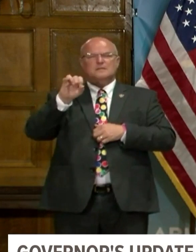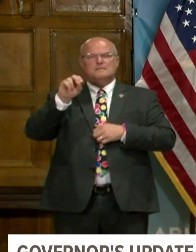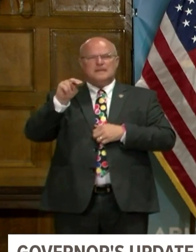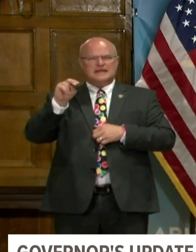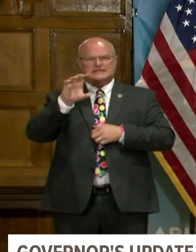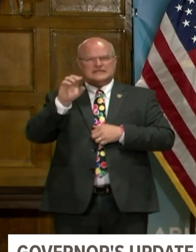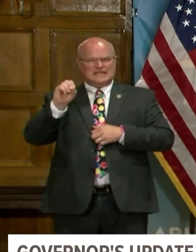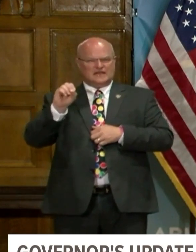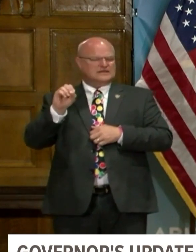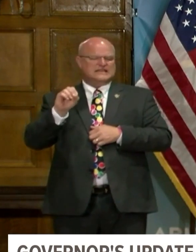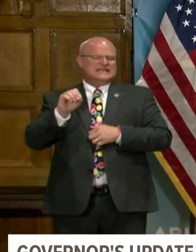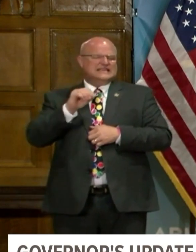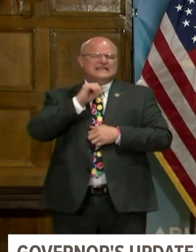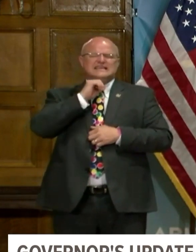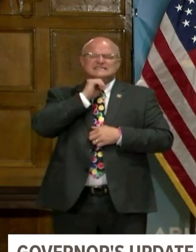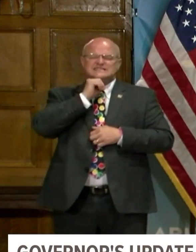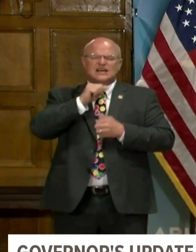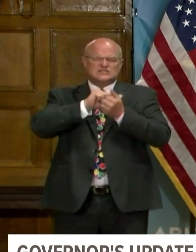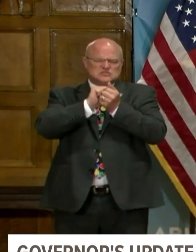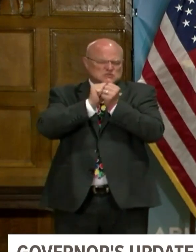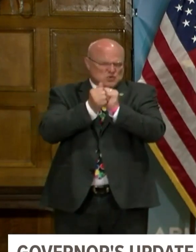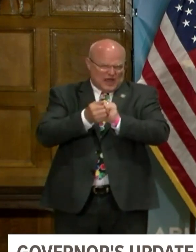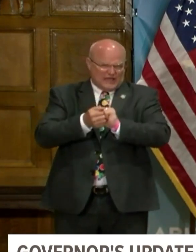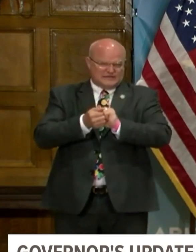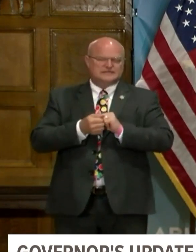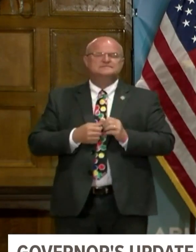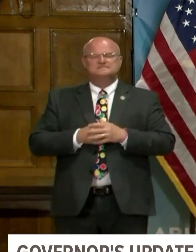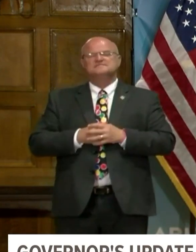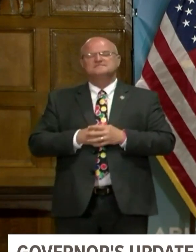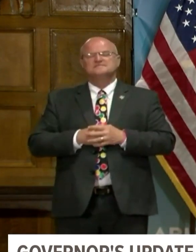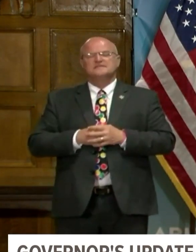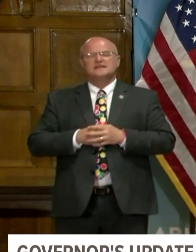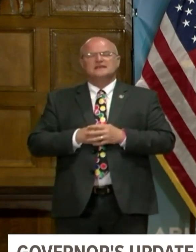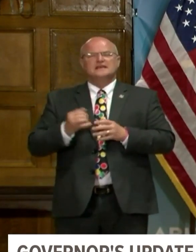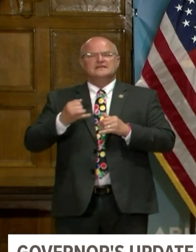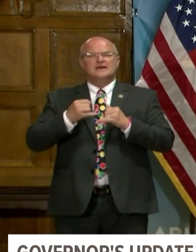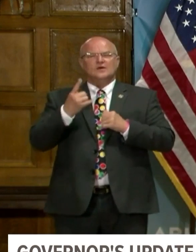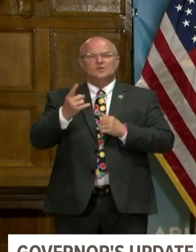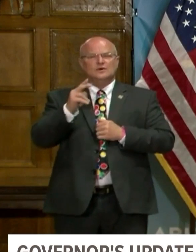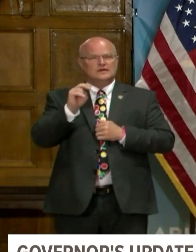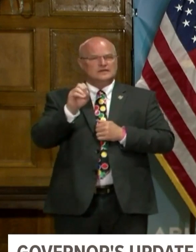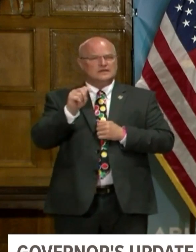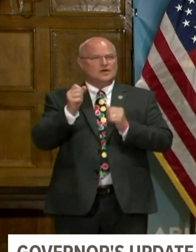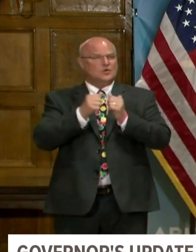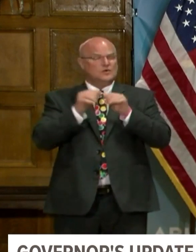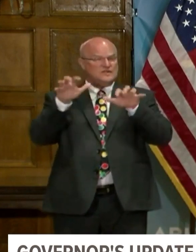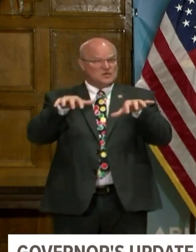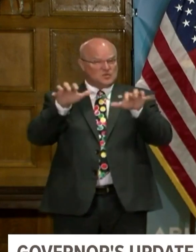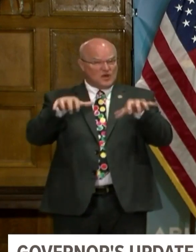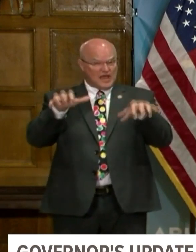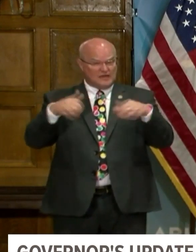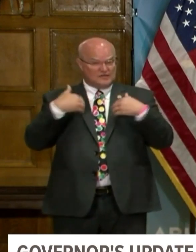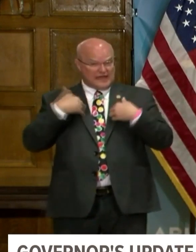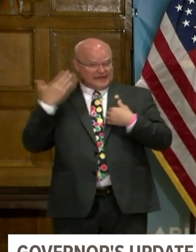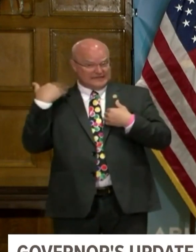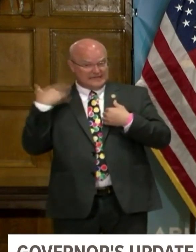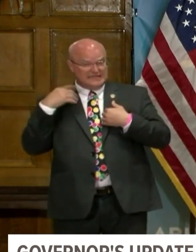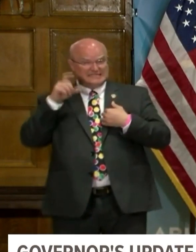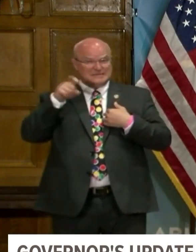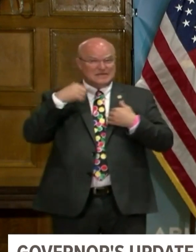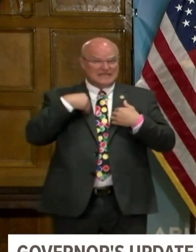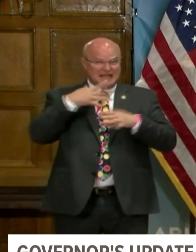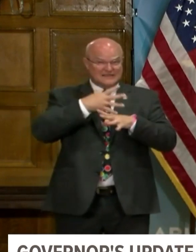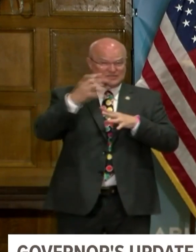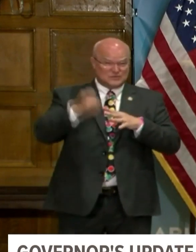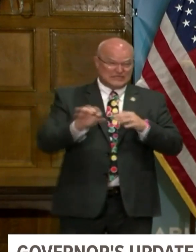as crowded as our many state parks trails. Finally, one note with the rain that we've had and are supposed